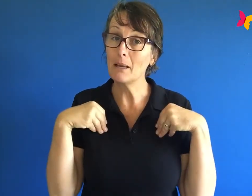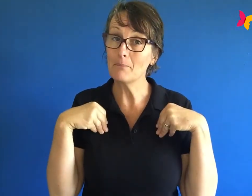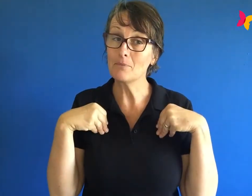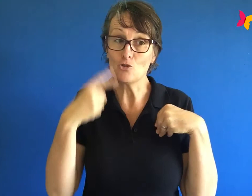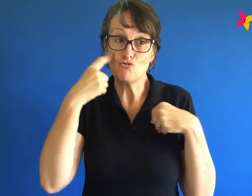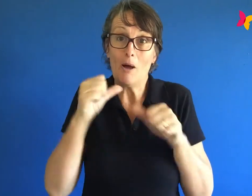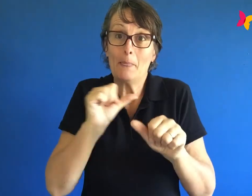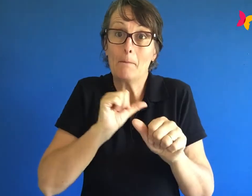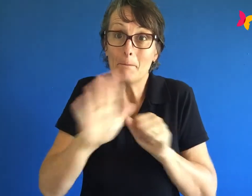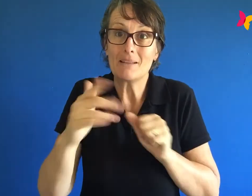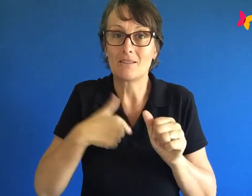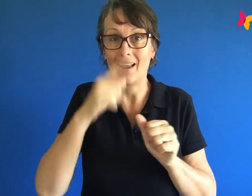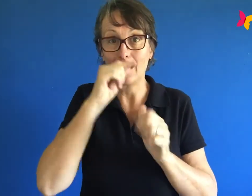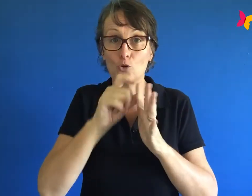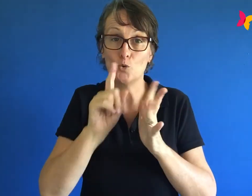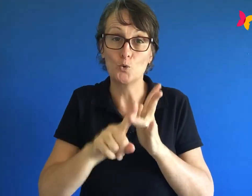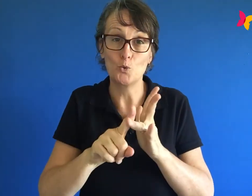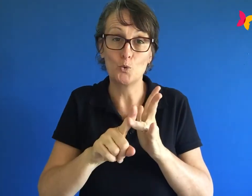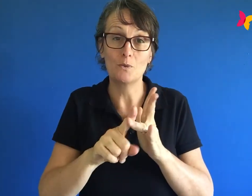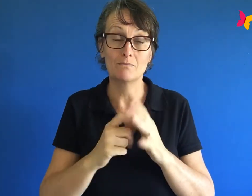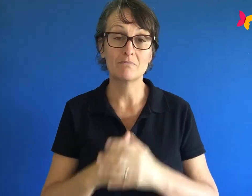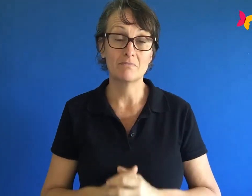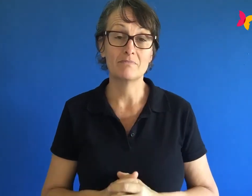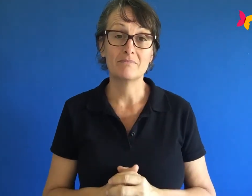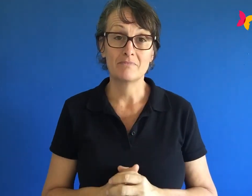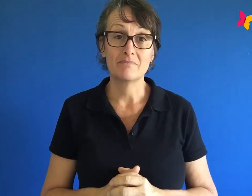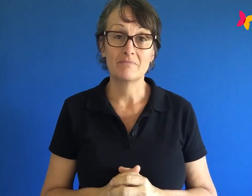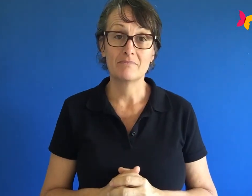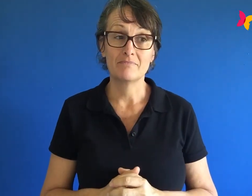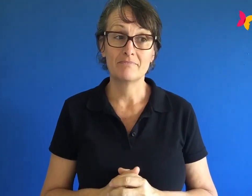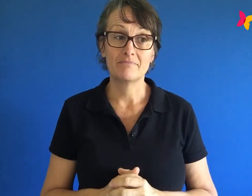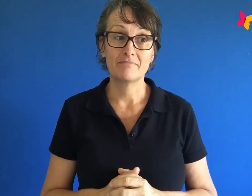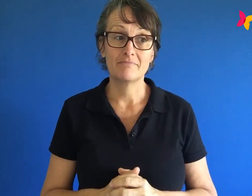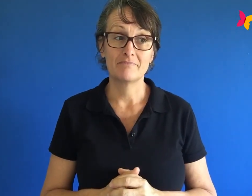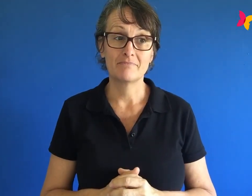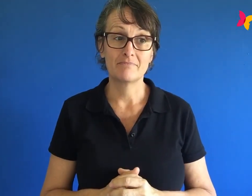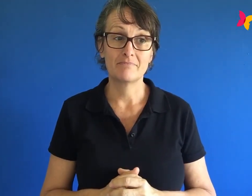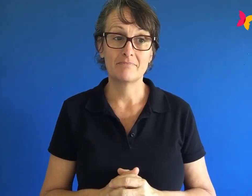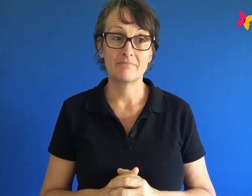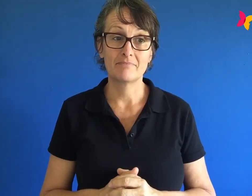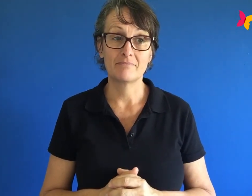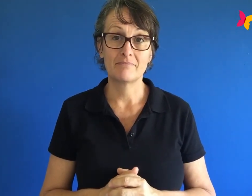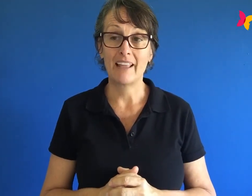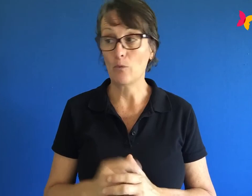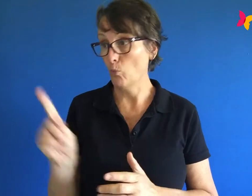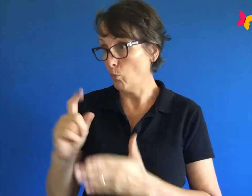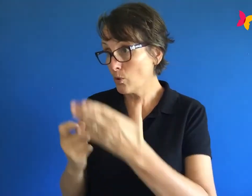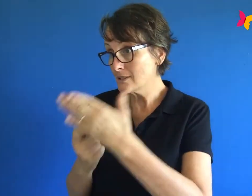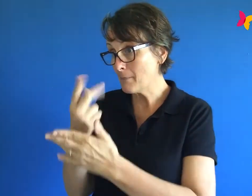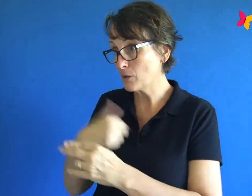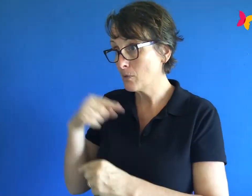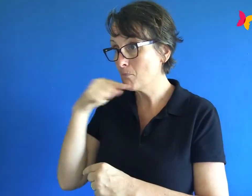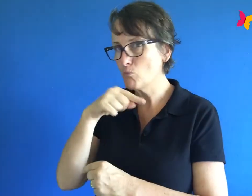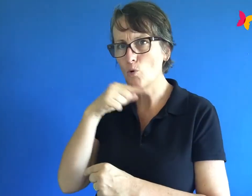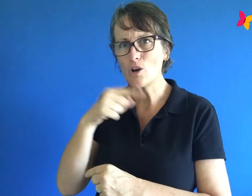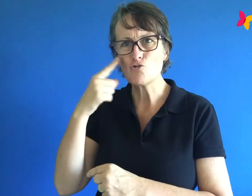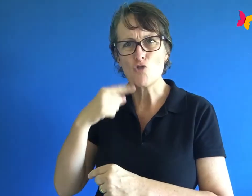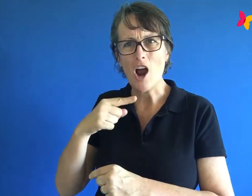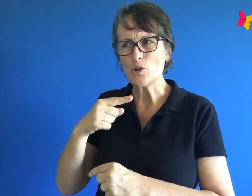can do, and stop fighting against what's happening. Was that hard to come to